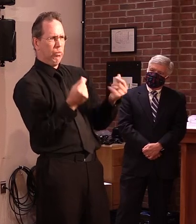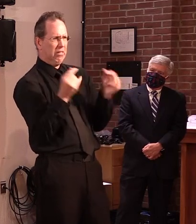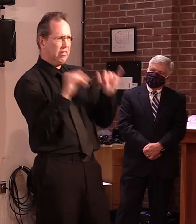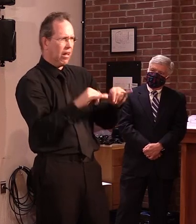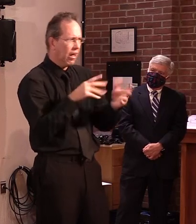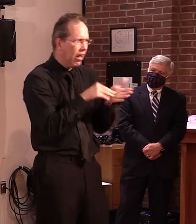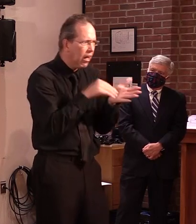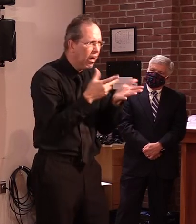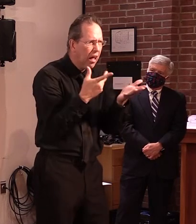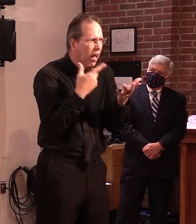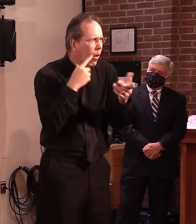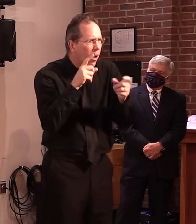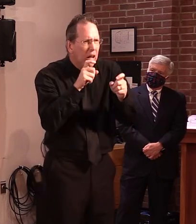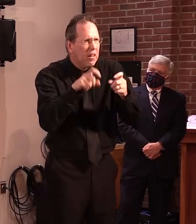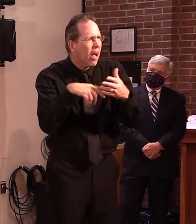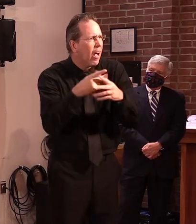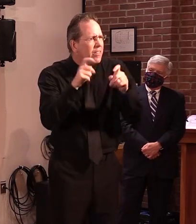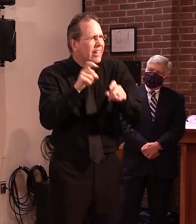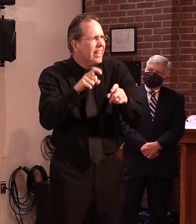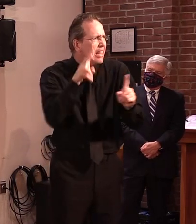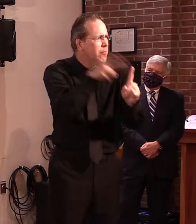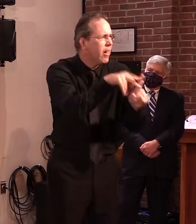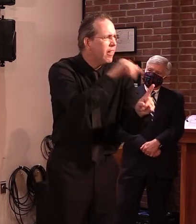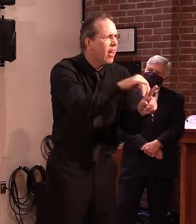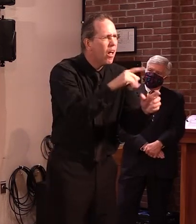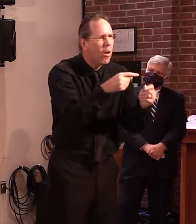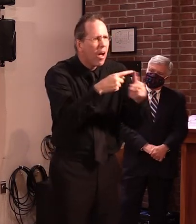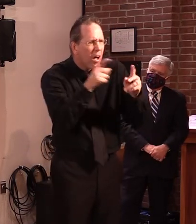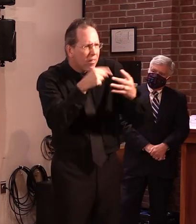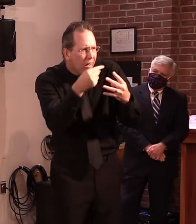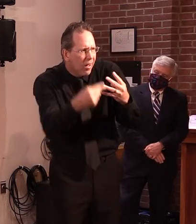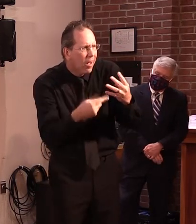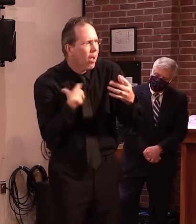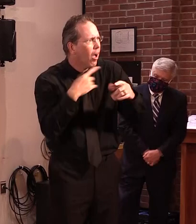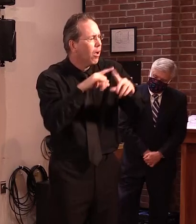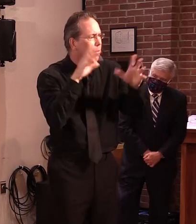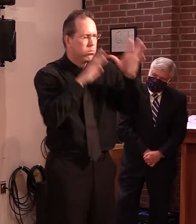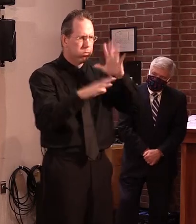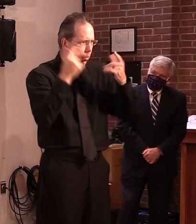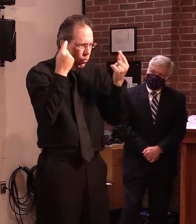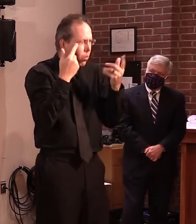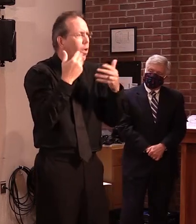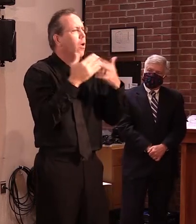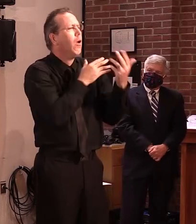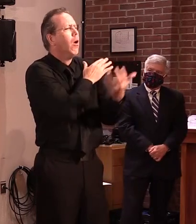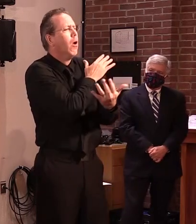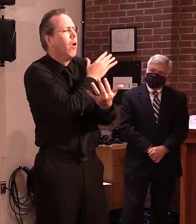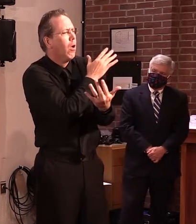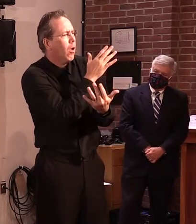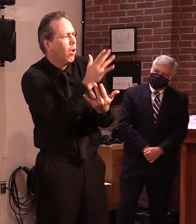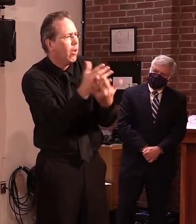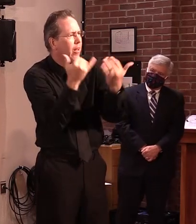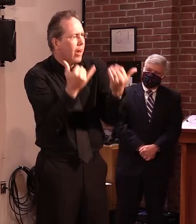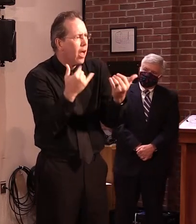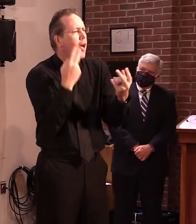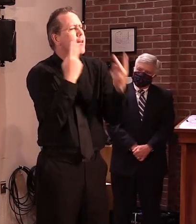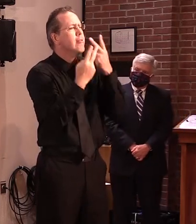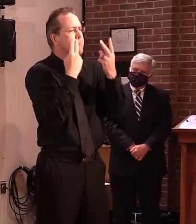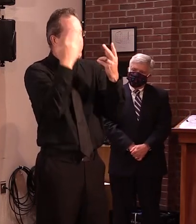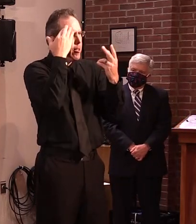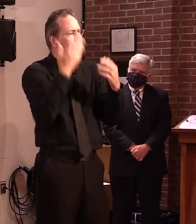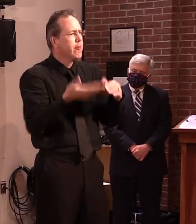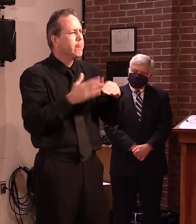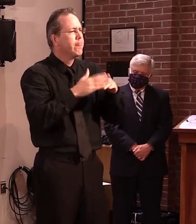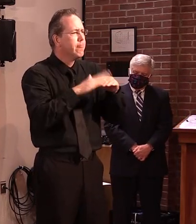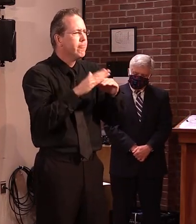of materials all across the board, materials. And at one point even thought we were going to run out completely, but again, we kept